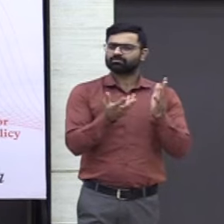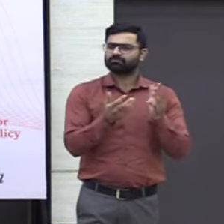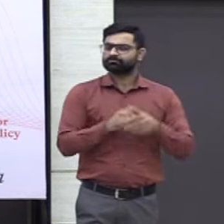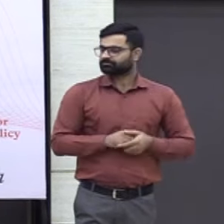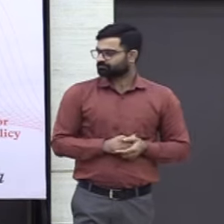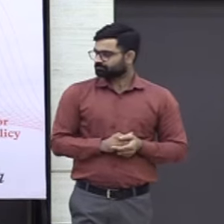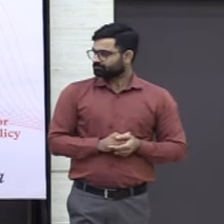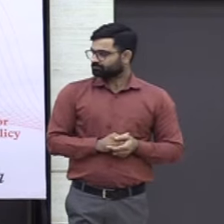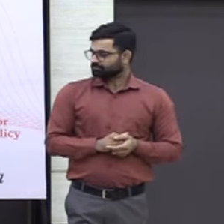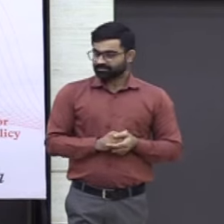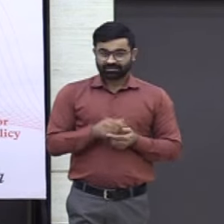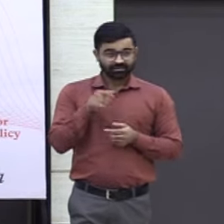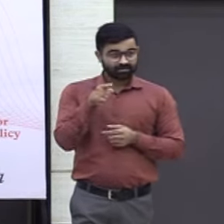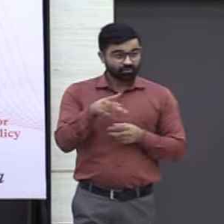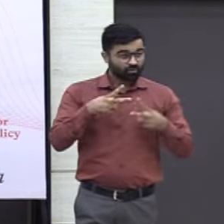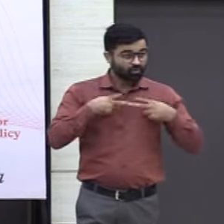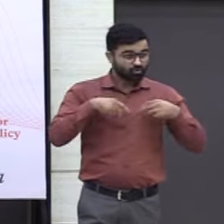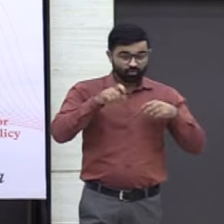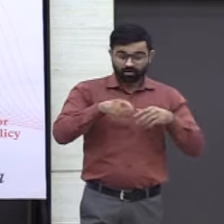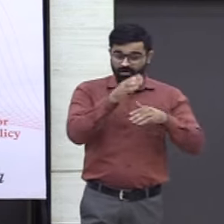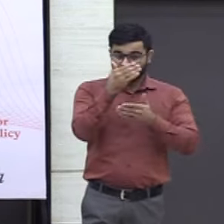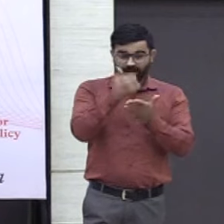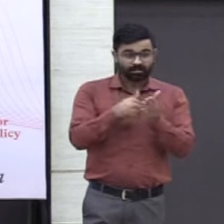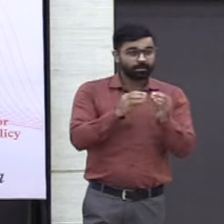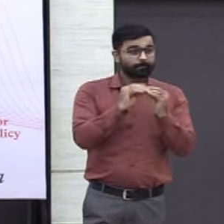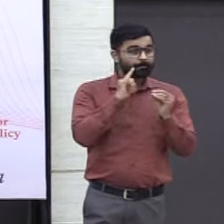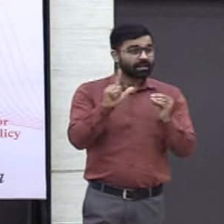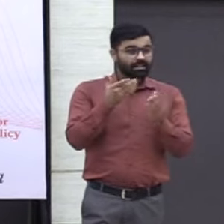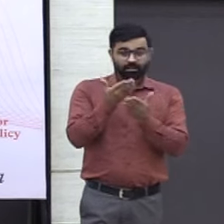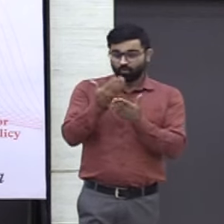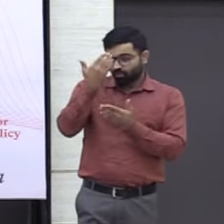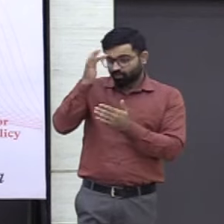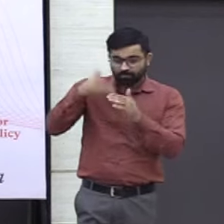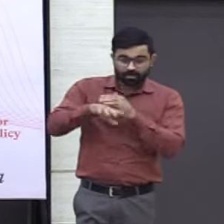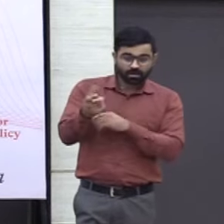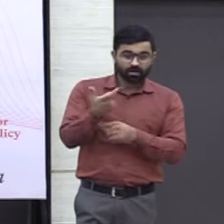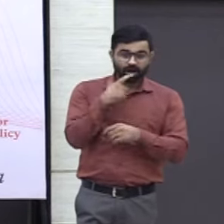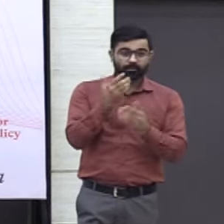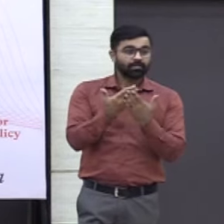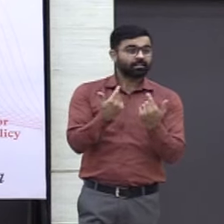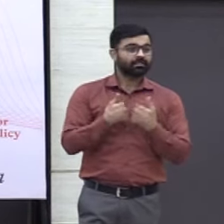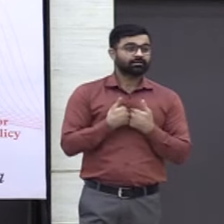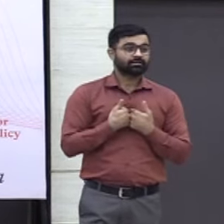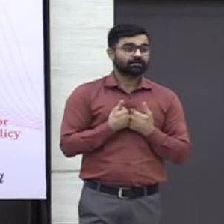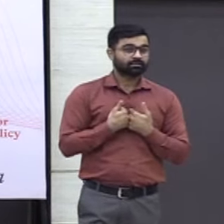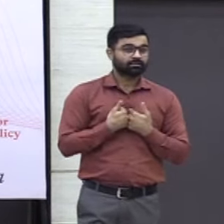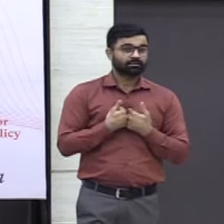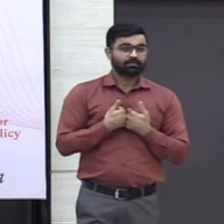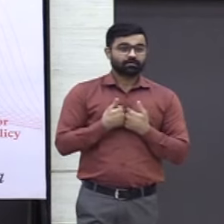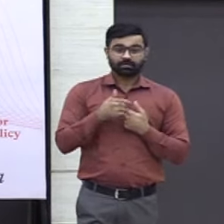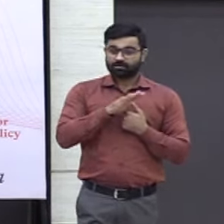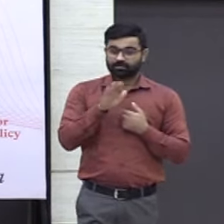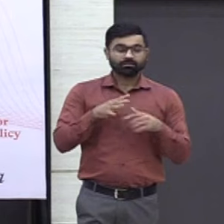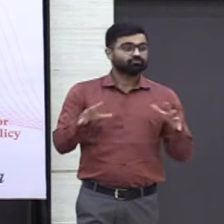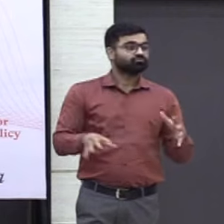That's right. How does the court at the stage of bail, when I don't even know what is the case against me, ever come to